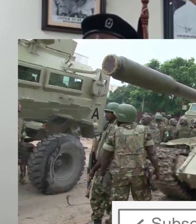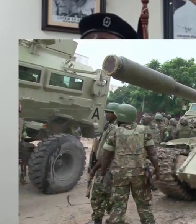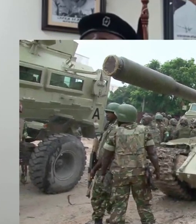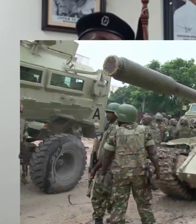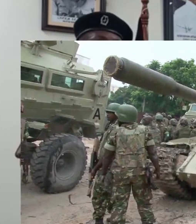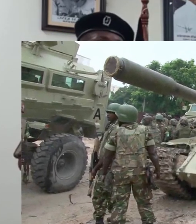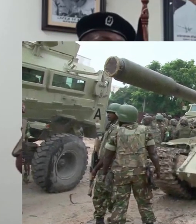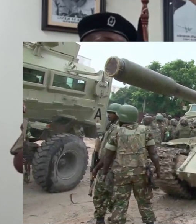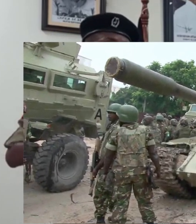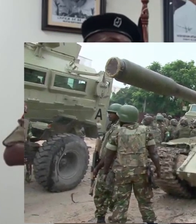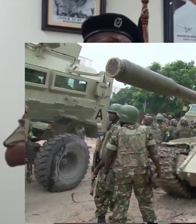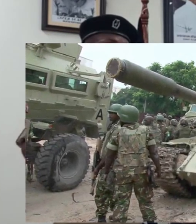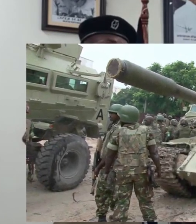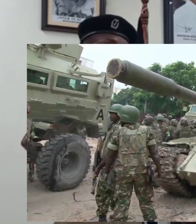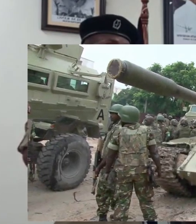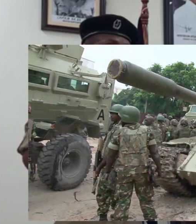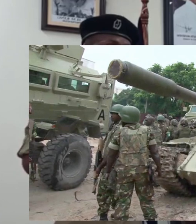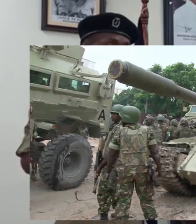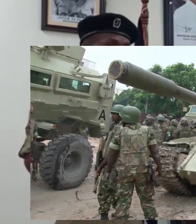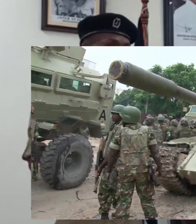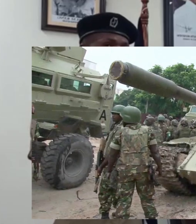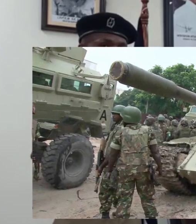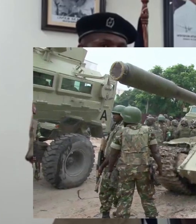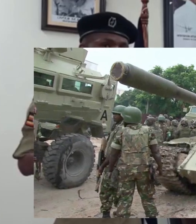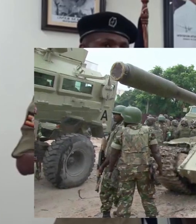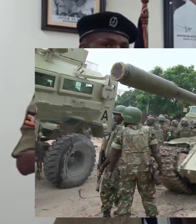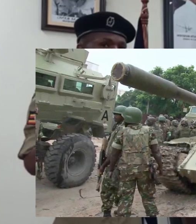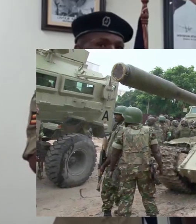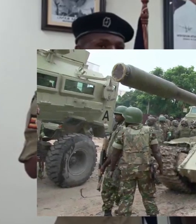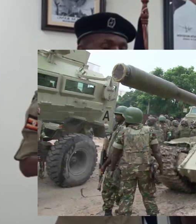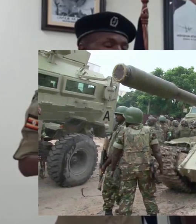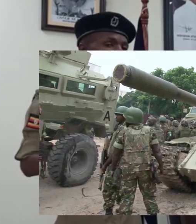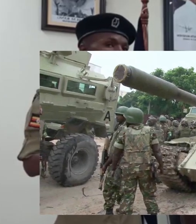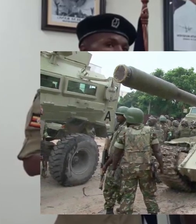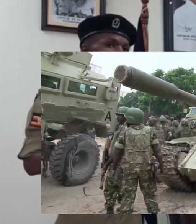UPDF n'abantu baffe aba bulijjo